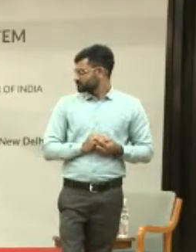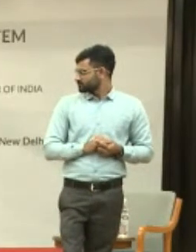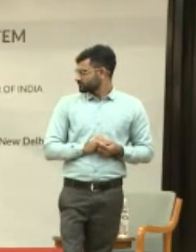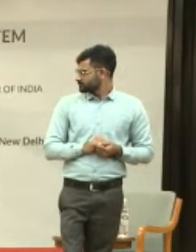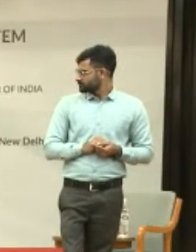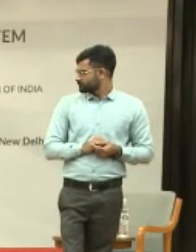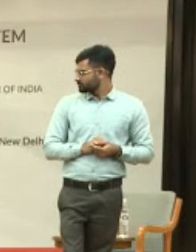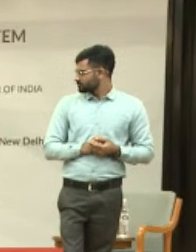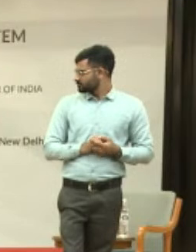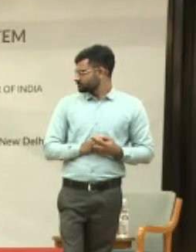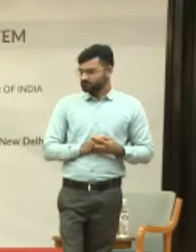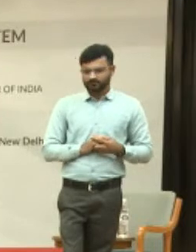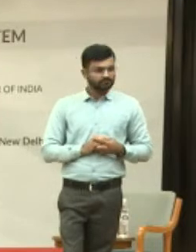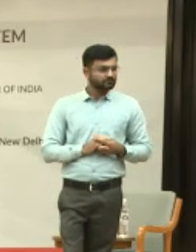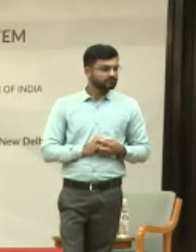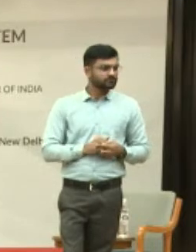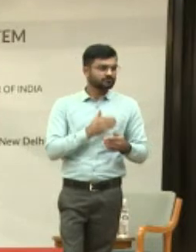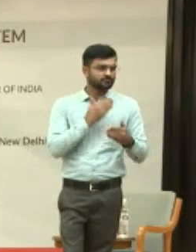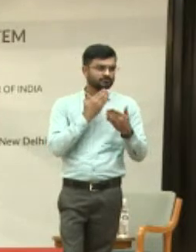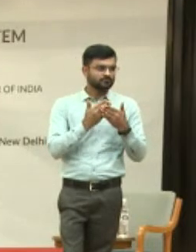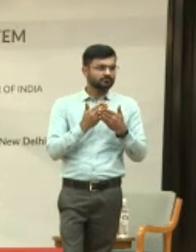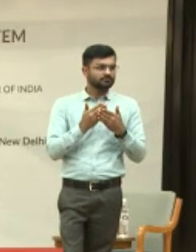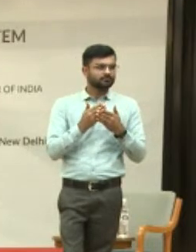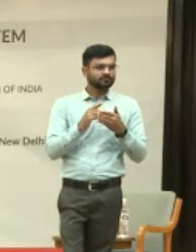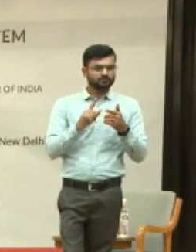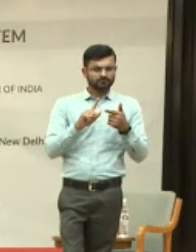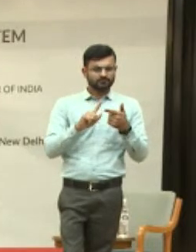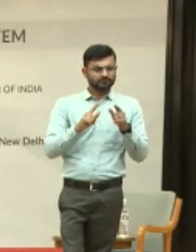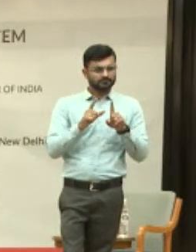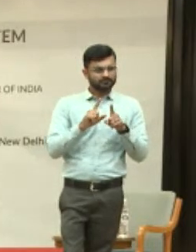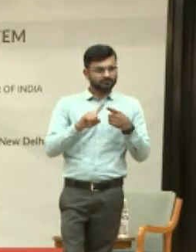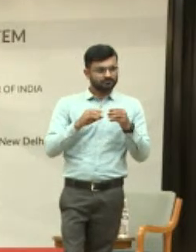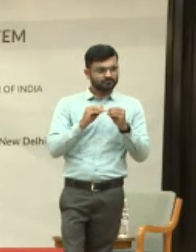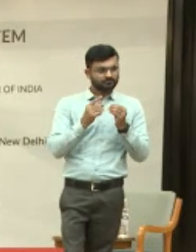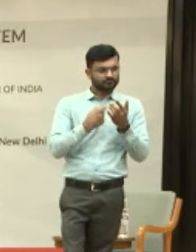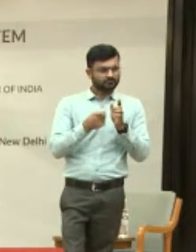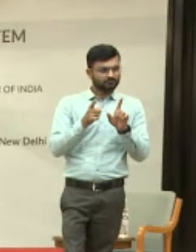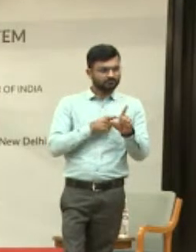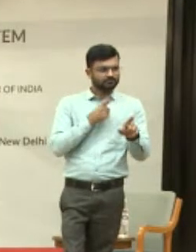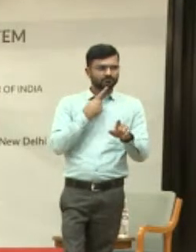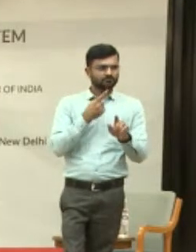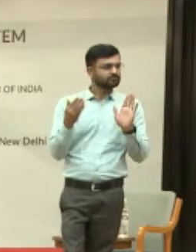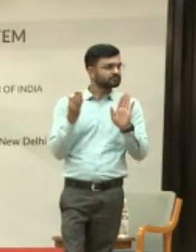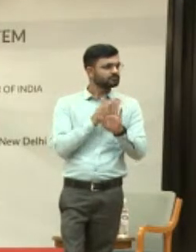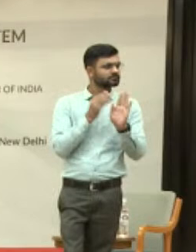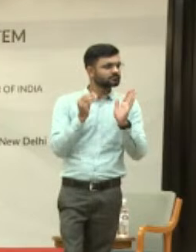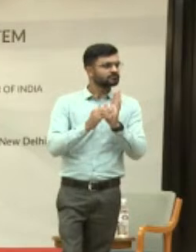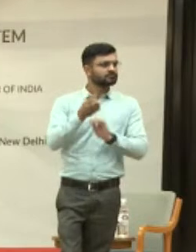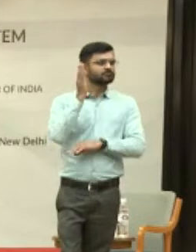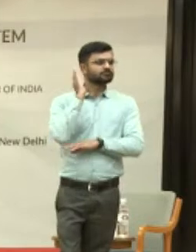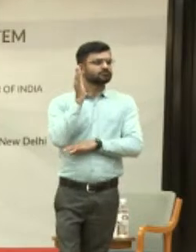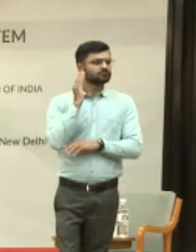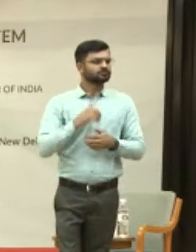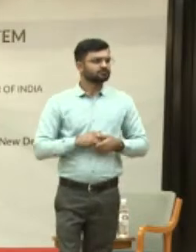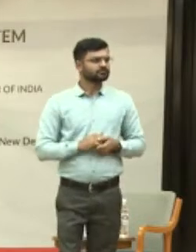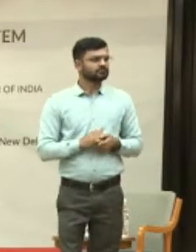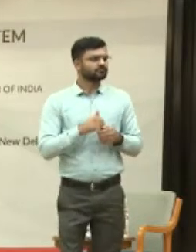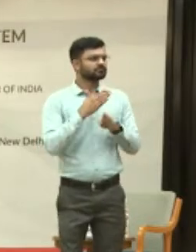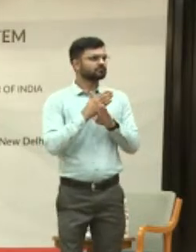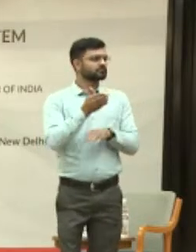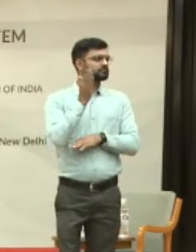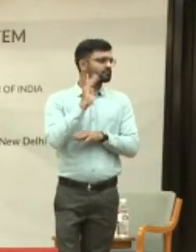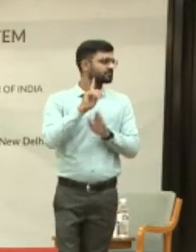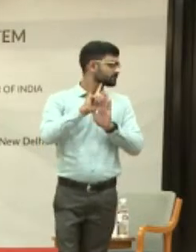There's one there. Yeah. Thank you, Dr. Debroy. You mentioned in your lecture that part of the